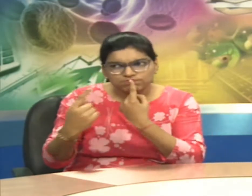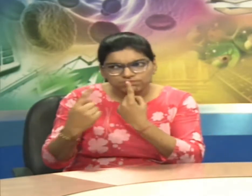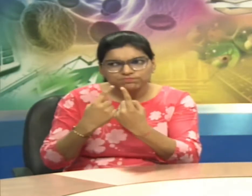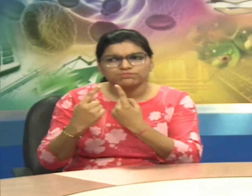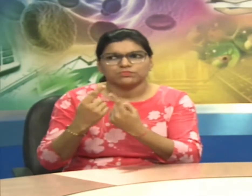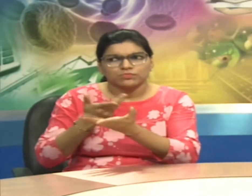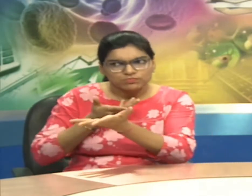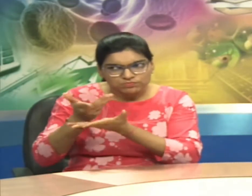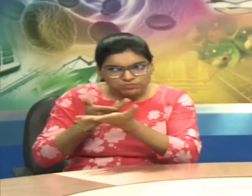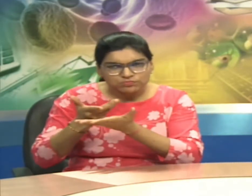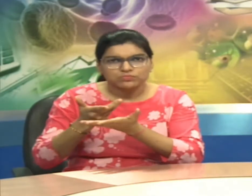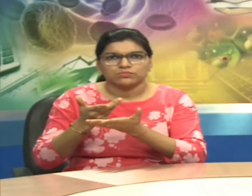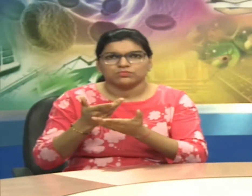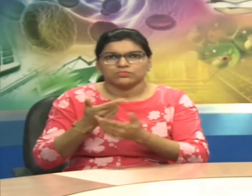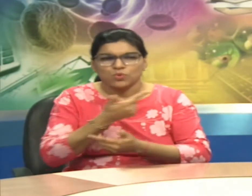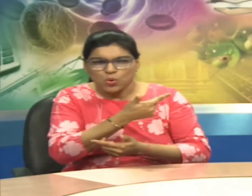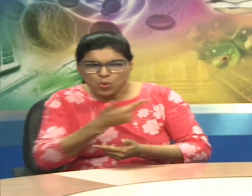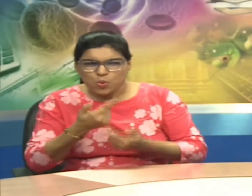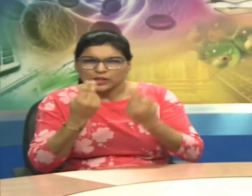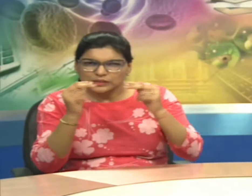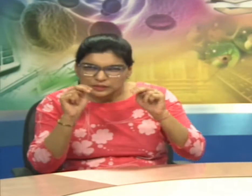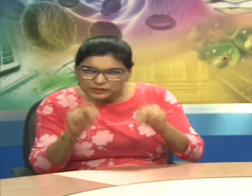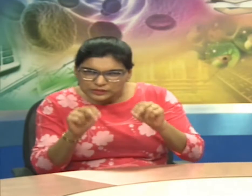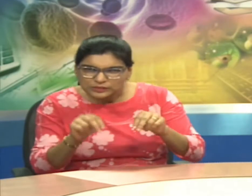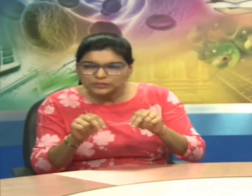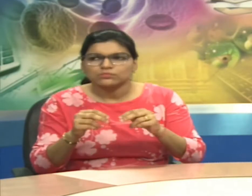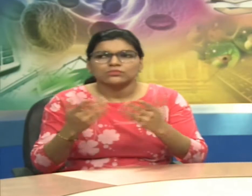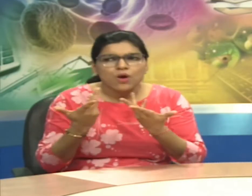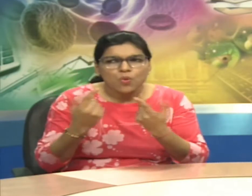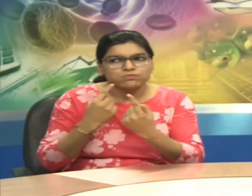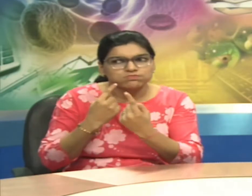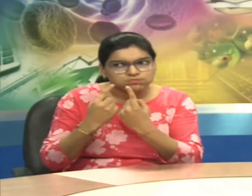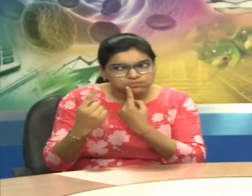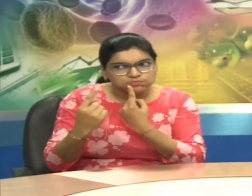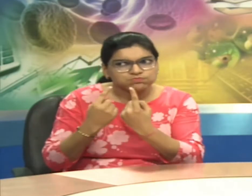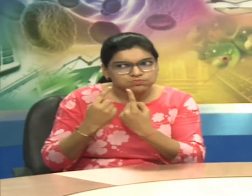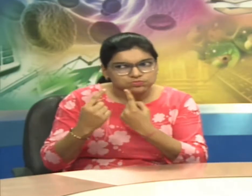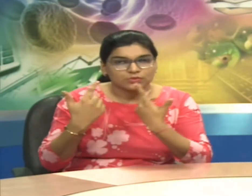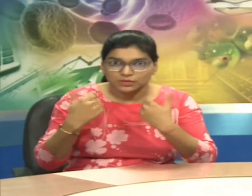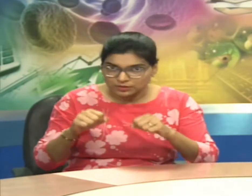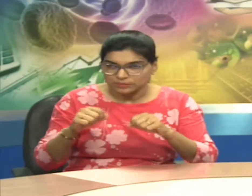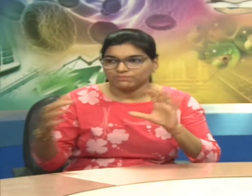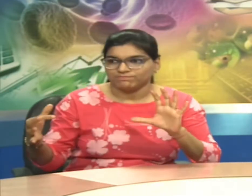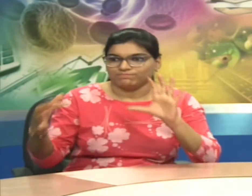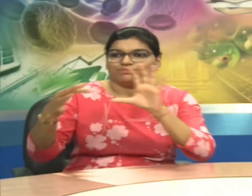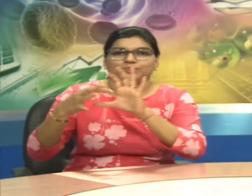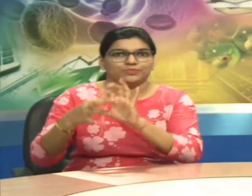agreeing on a thing. In this chapter, dealing termed as bank and a